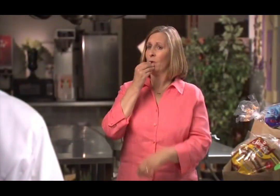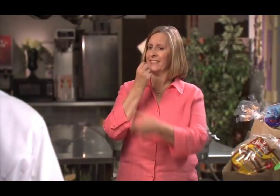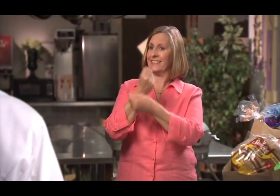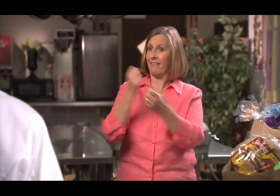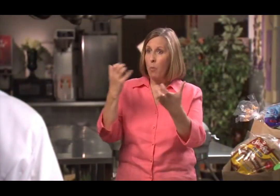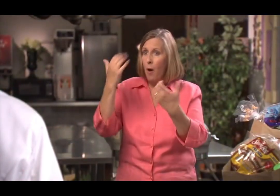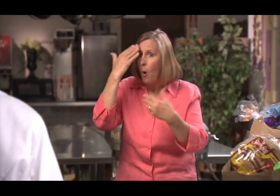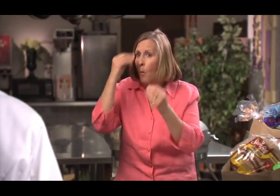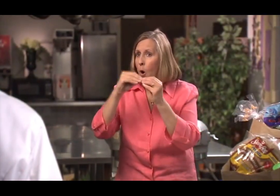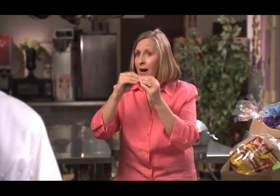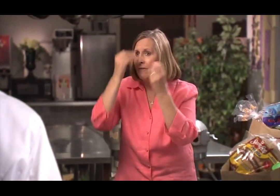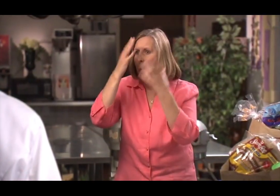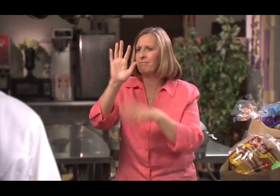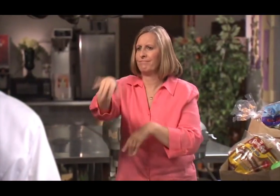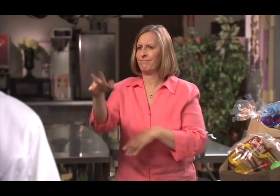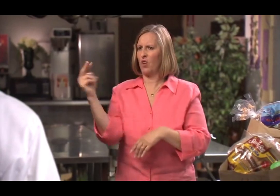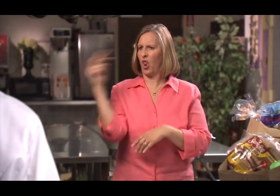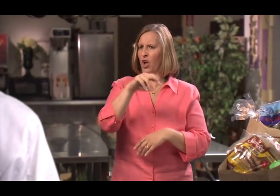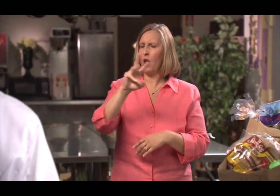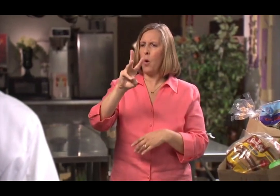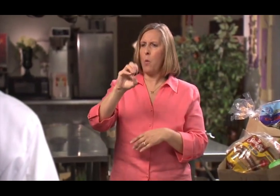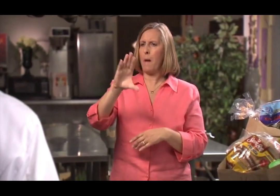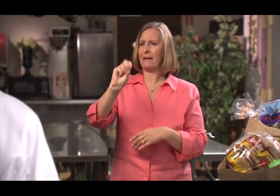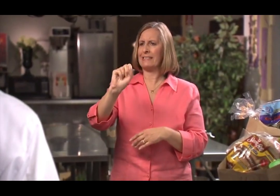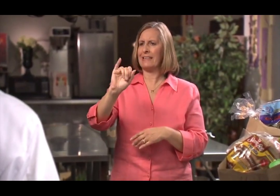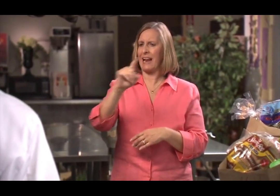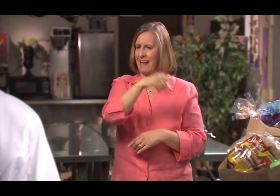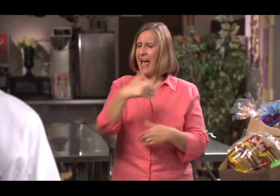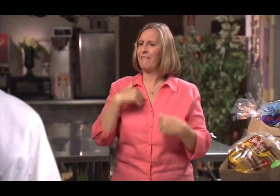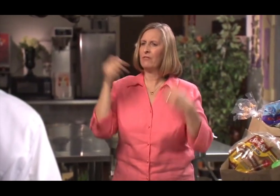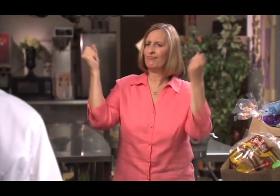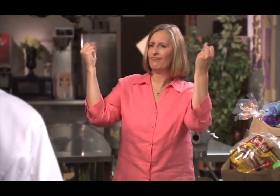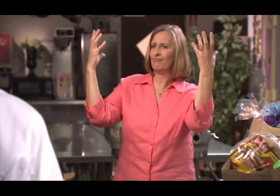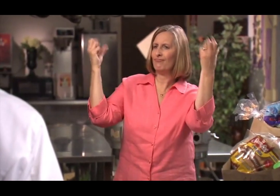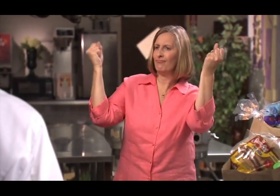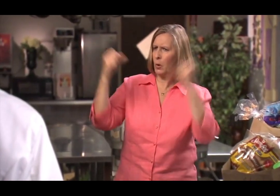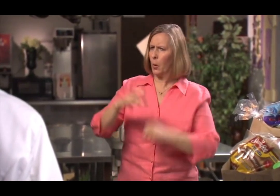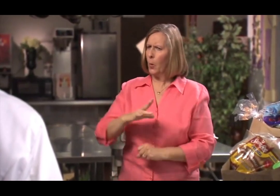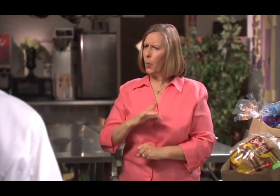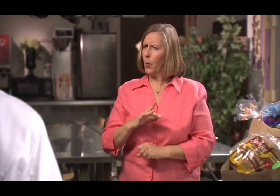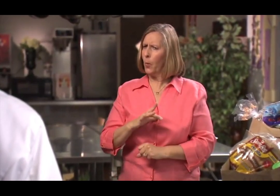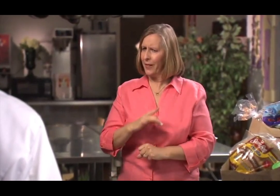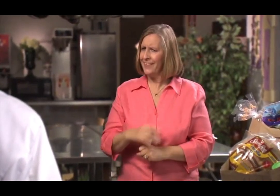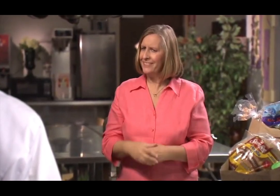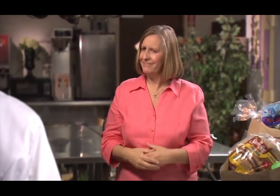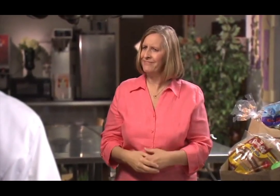For more information about food safety, look at the ASL video on this website. That's neat.